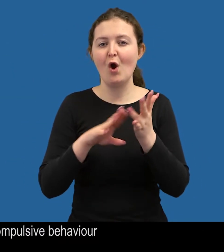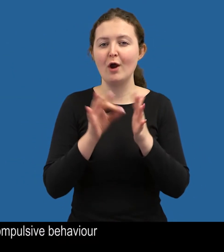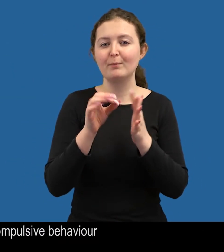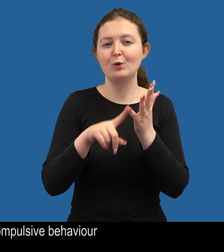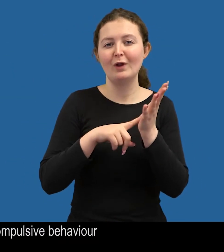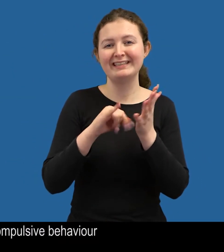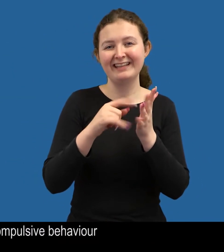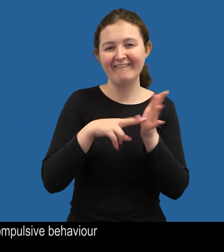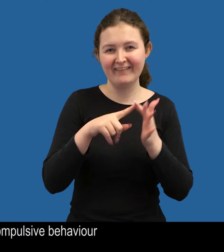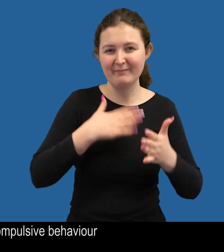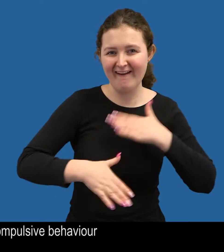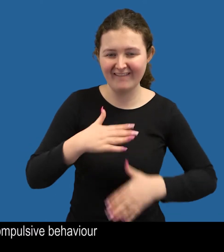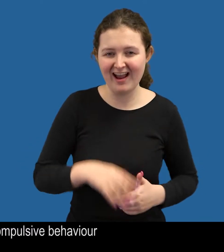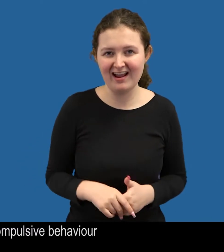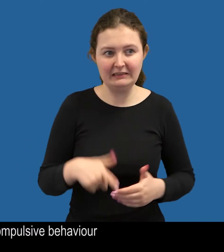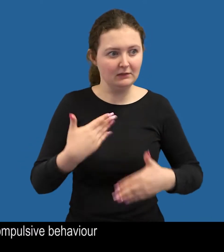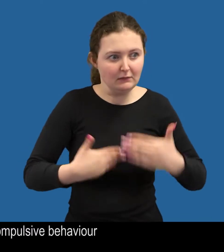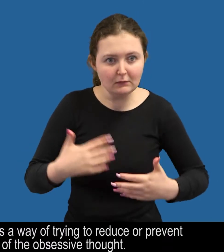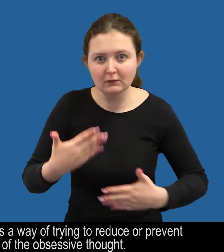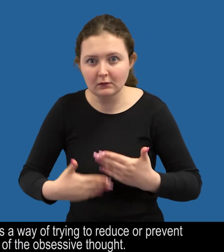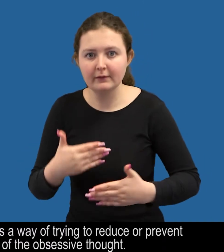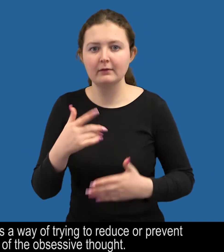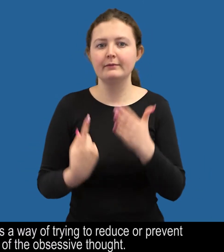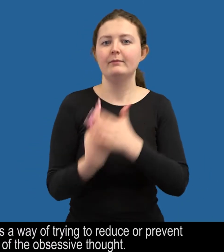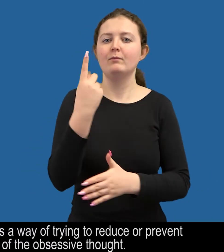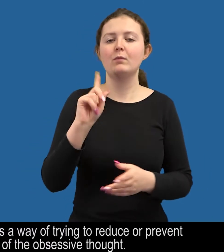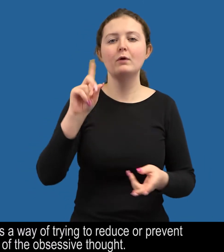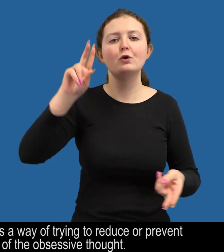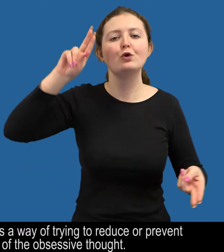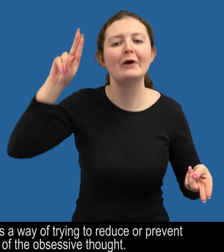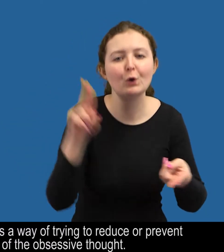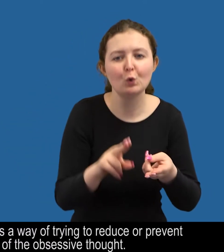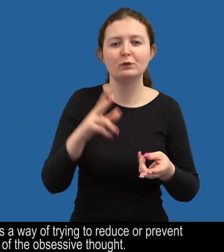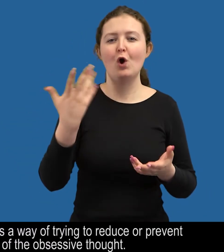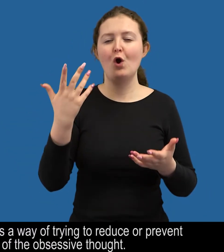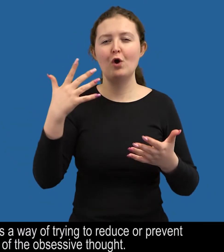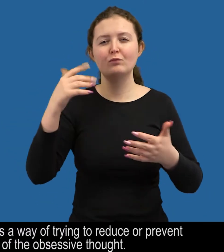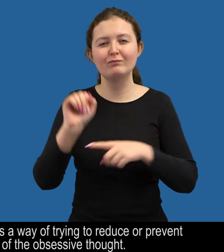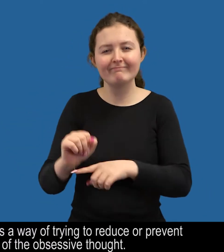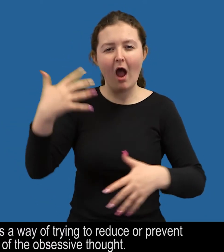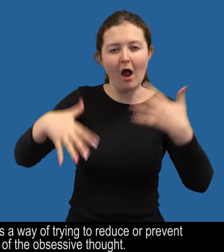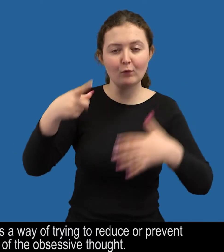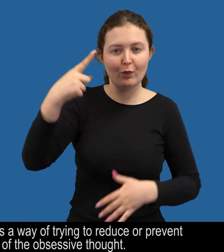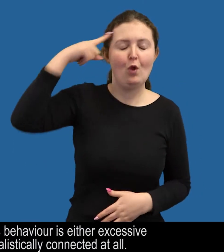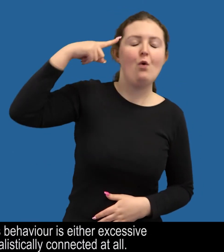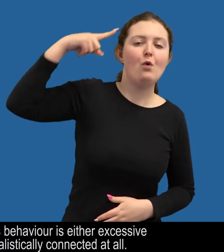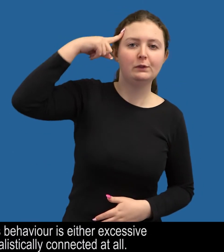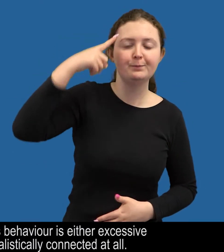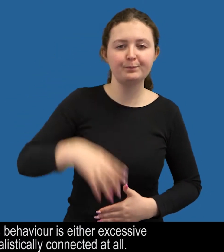Compulsive behaviour. Compulsions arise as a way of trying to reduce or prevent the harm of obsessive thought.